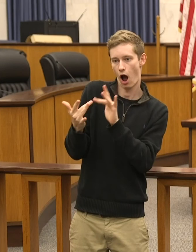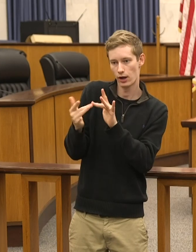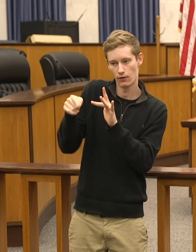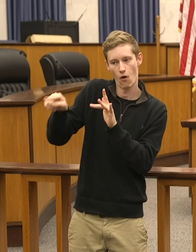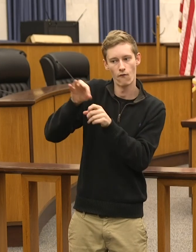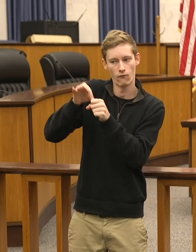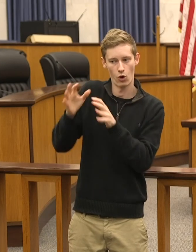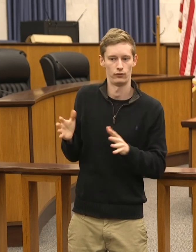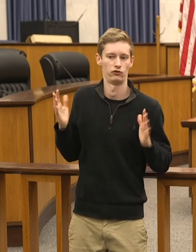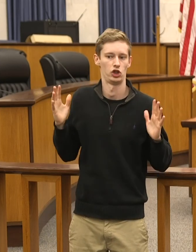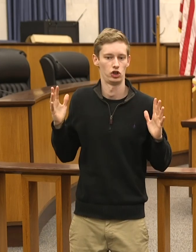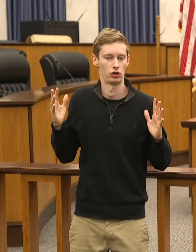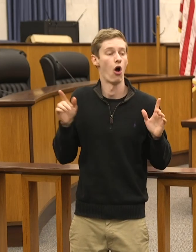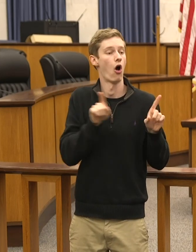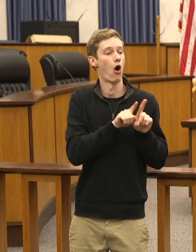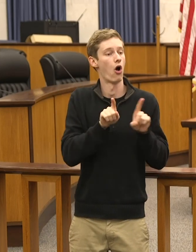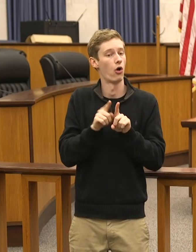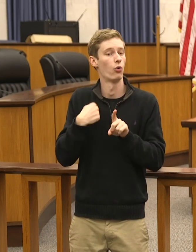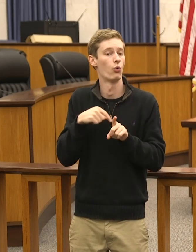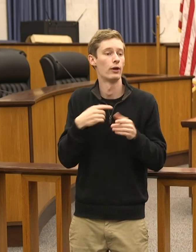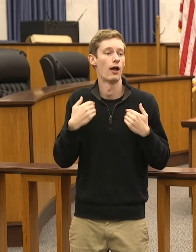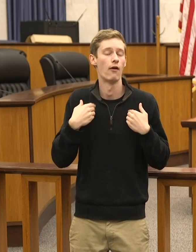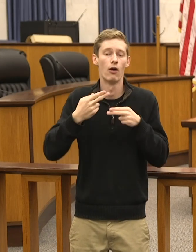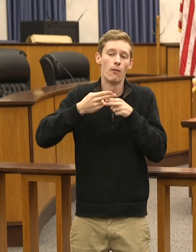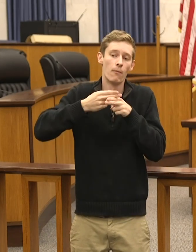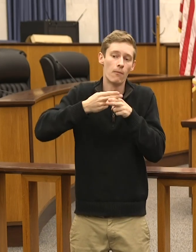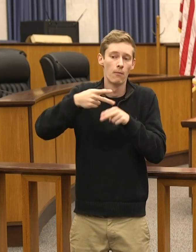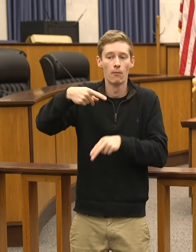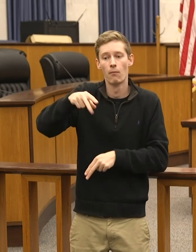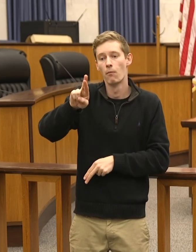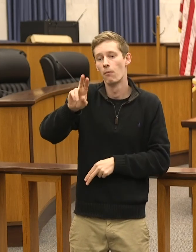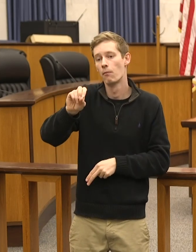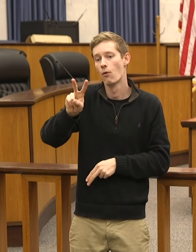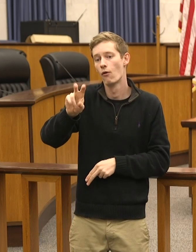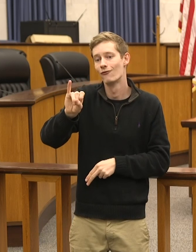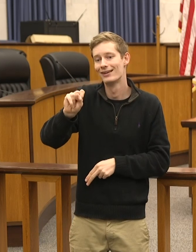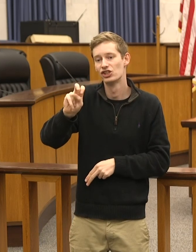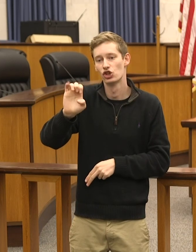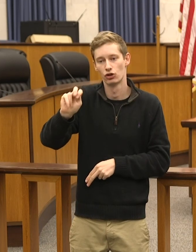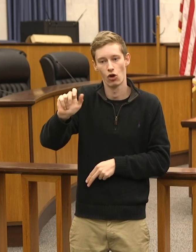also, here we got provisional ballots that are available to those who feel like that the ballot was incomplete.